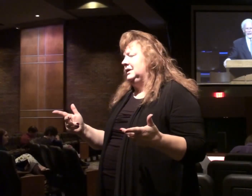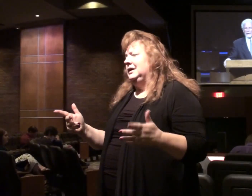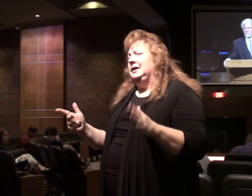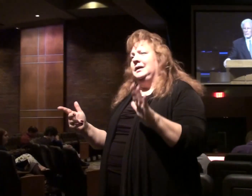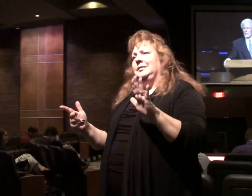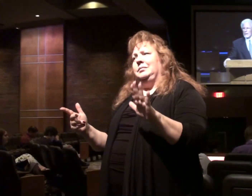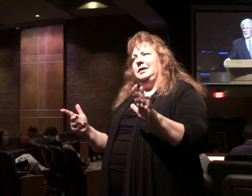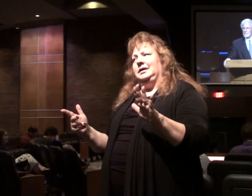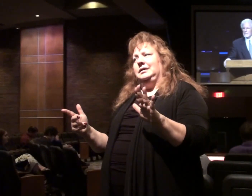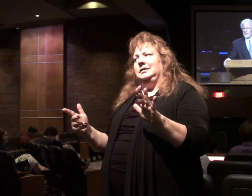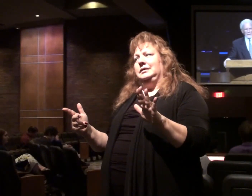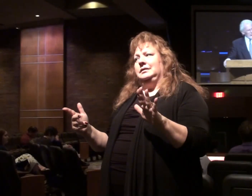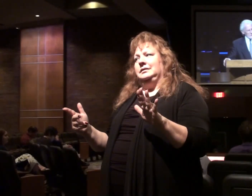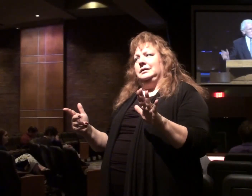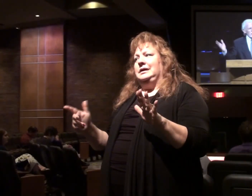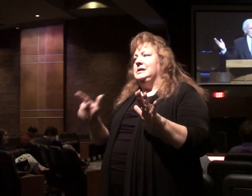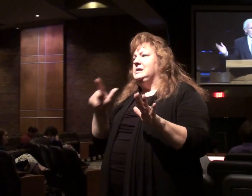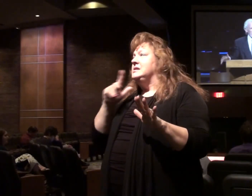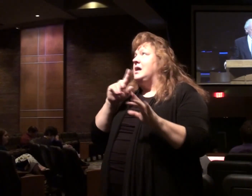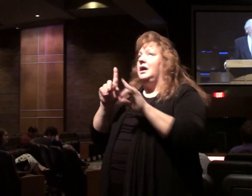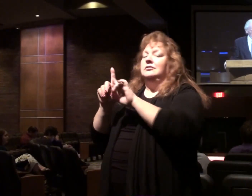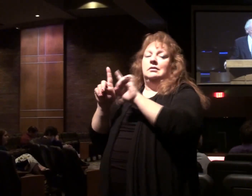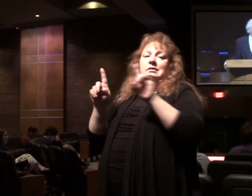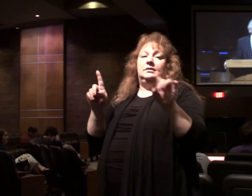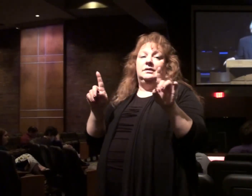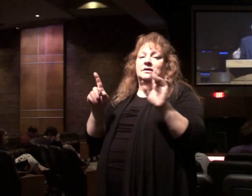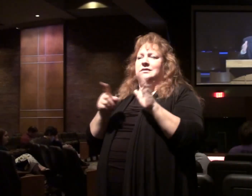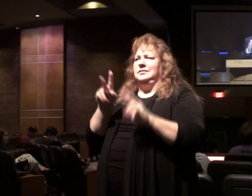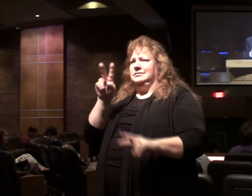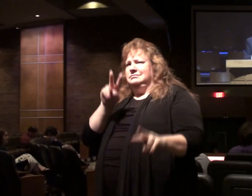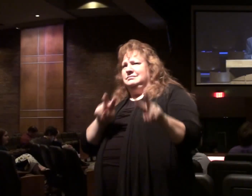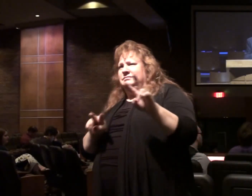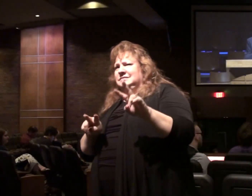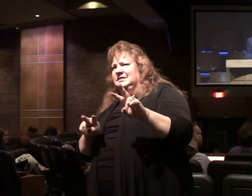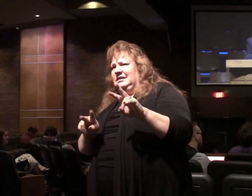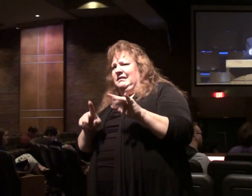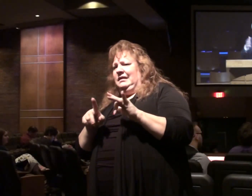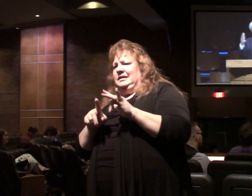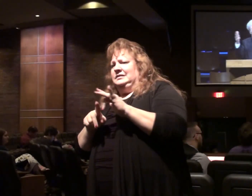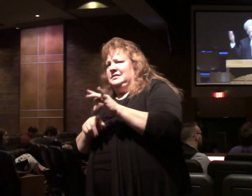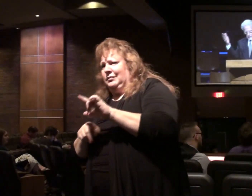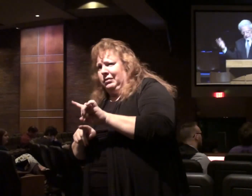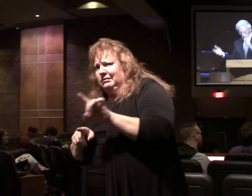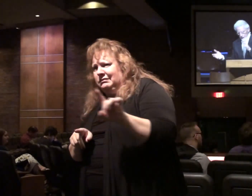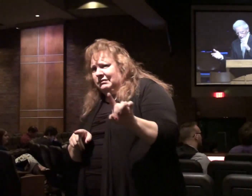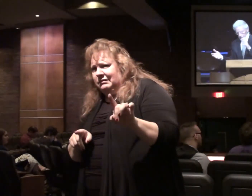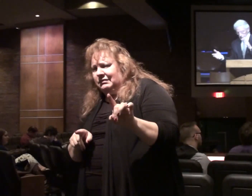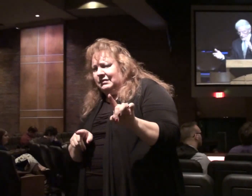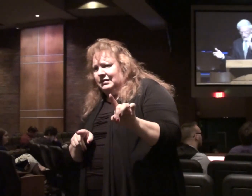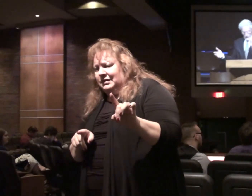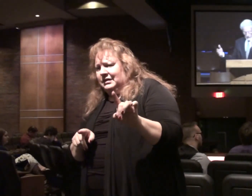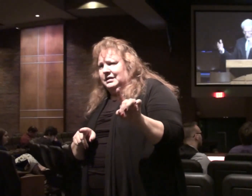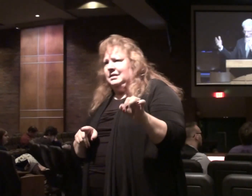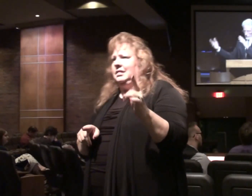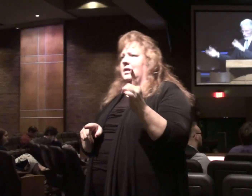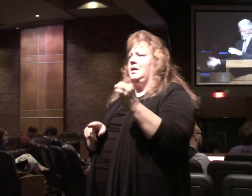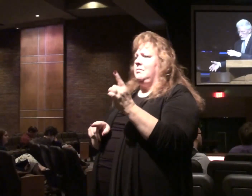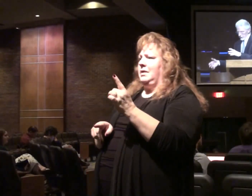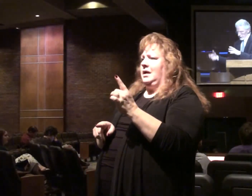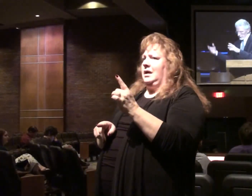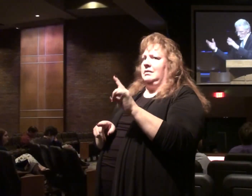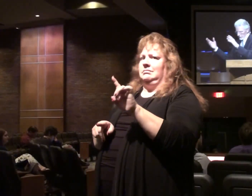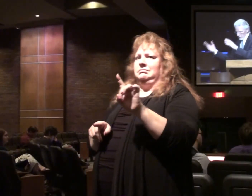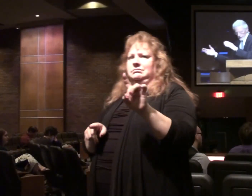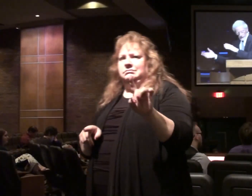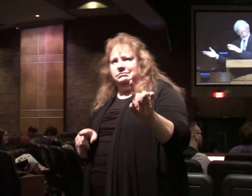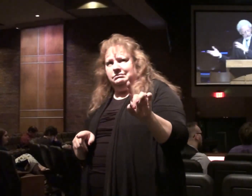But we can't turn away. And sometimes we can't tell. There are people who seem to stumble and turn away, and then they recover, and then they stumble